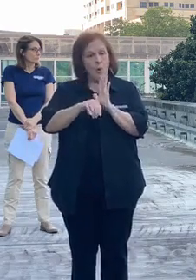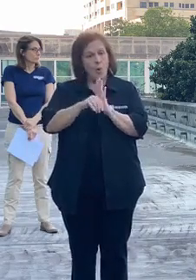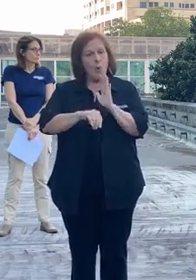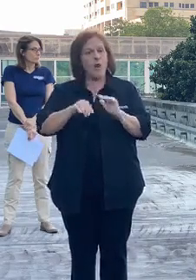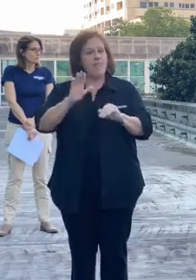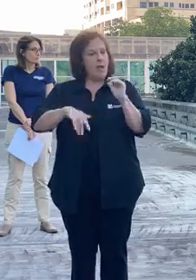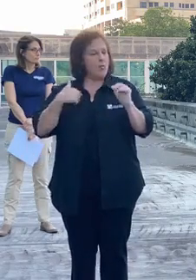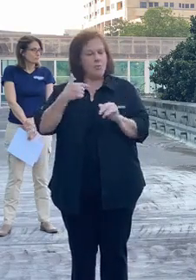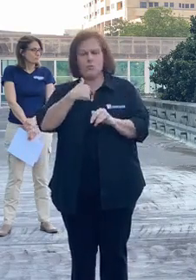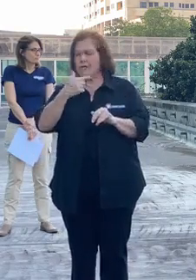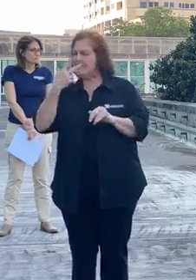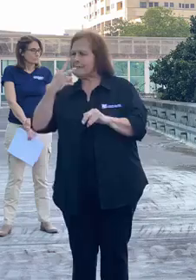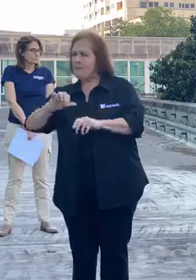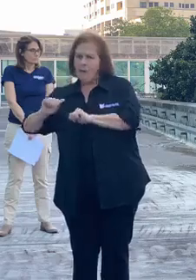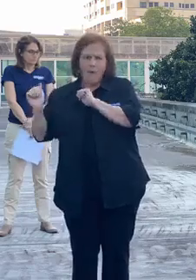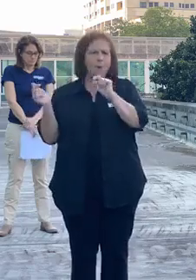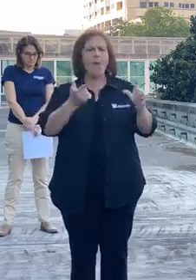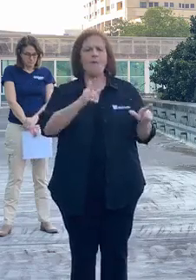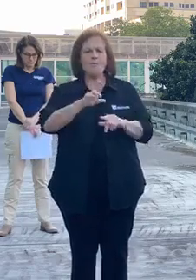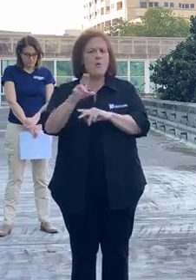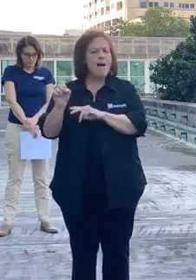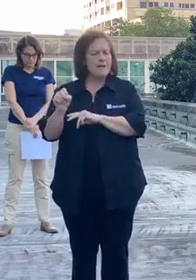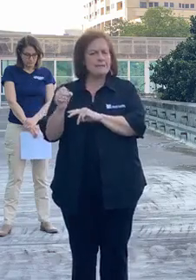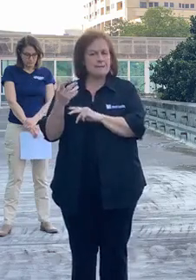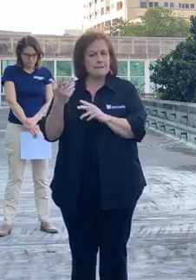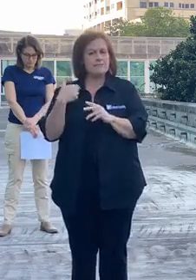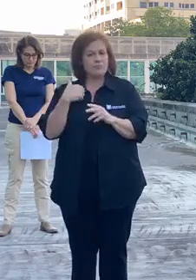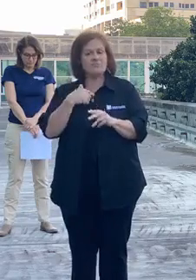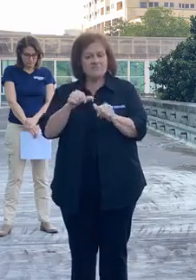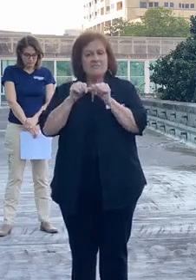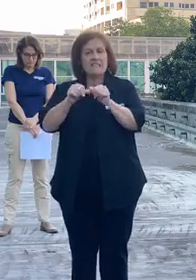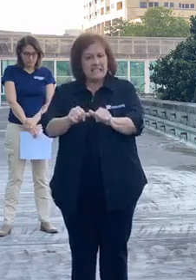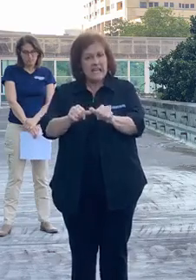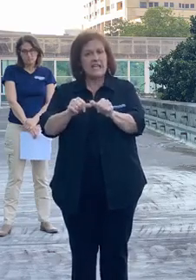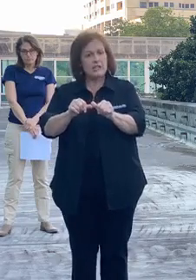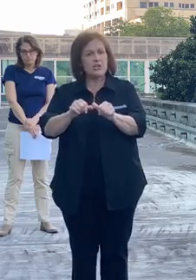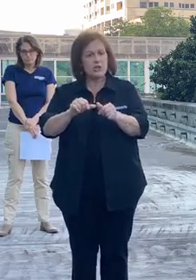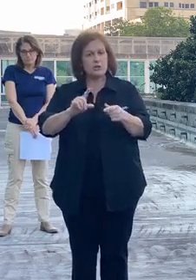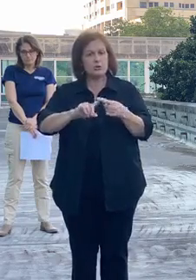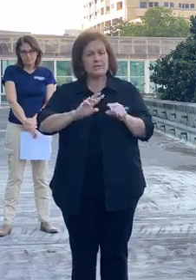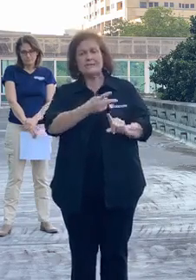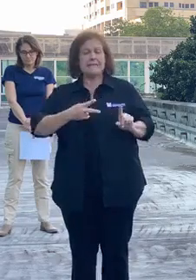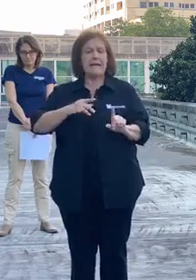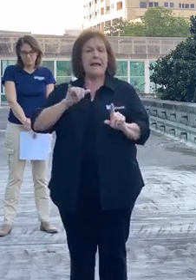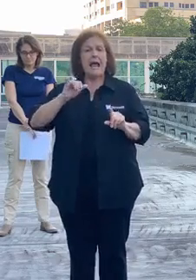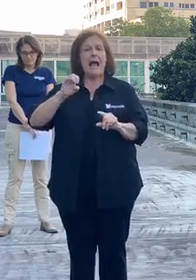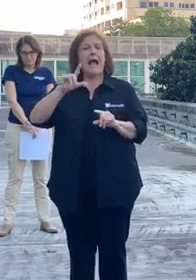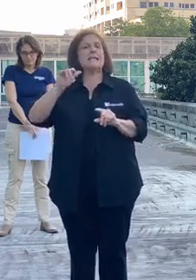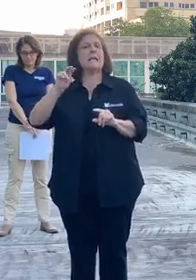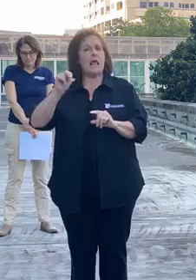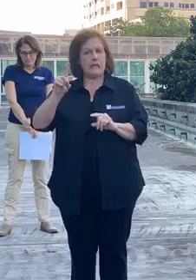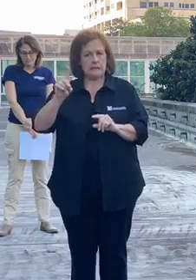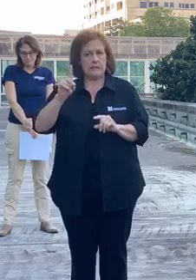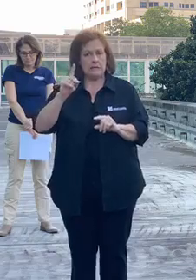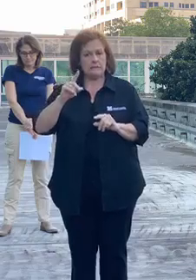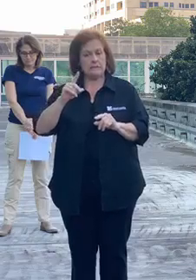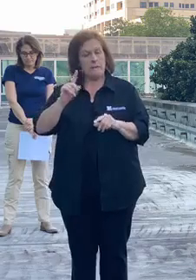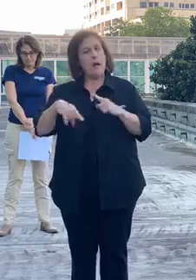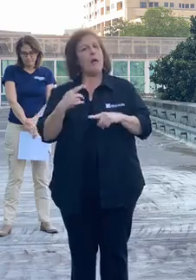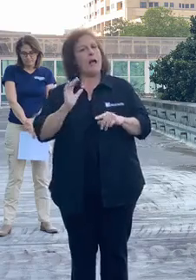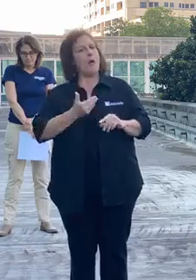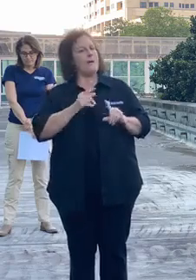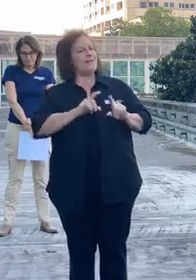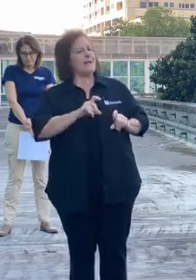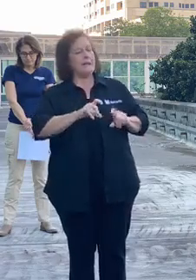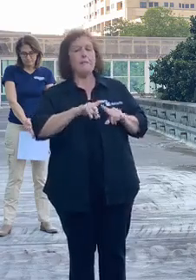the United States of America, and we're really continuing to be second to Iceland as it relates to testing. But we need to